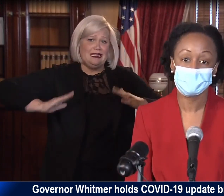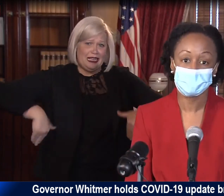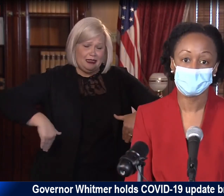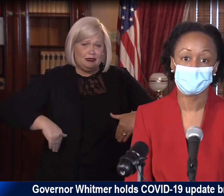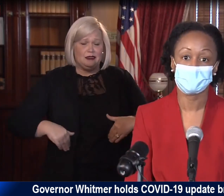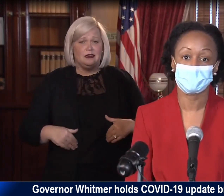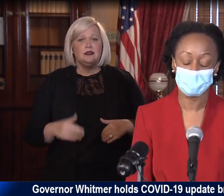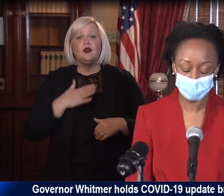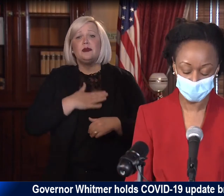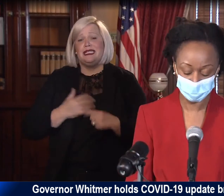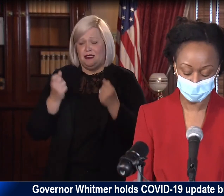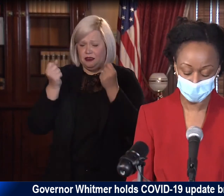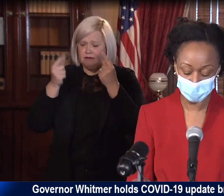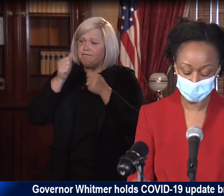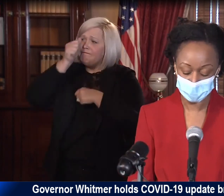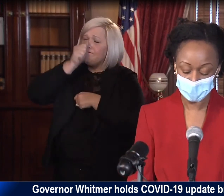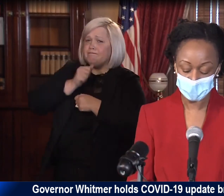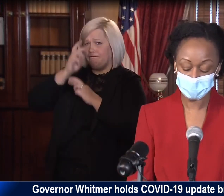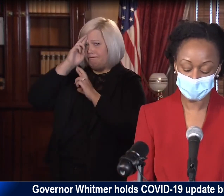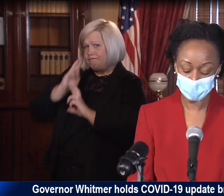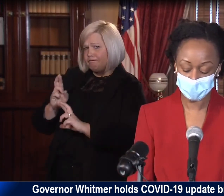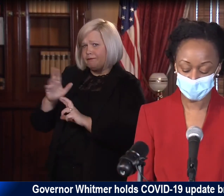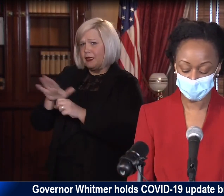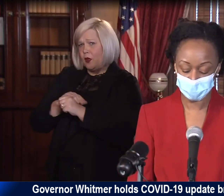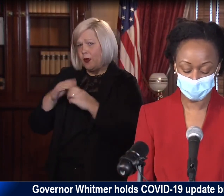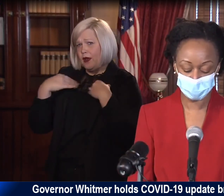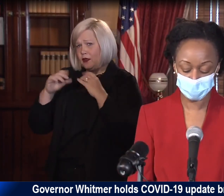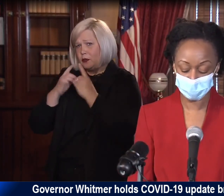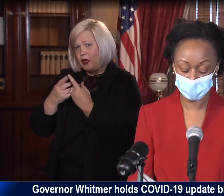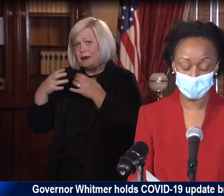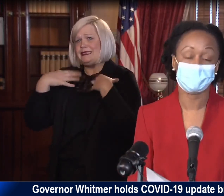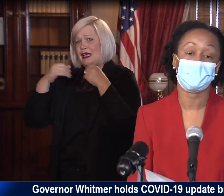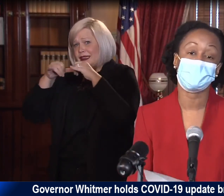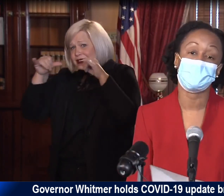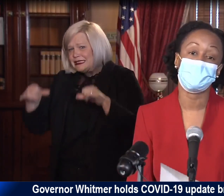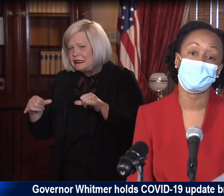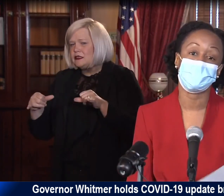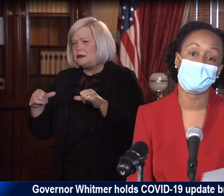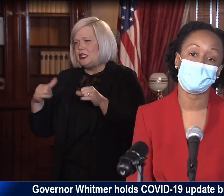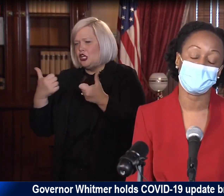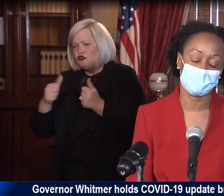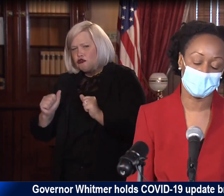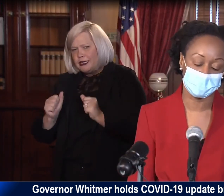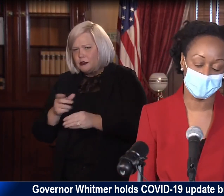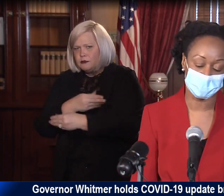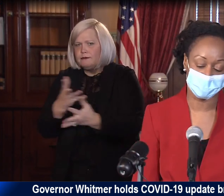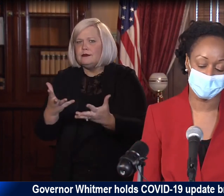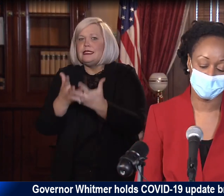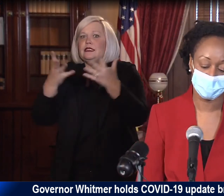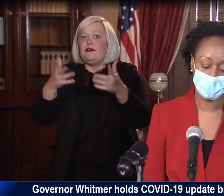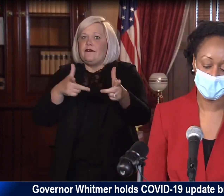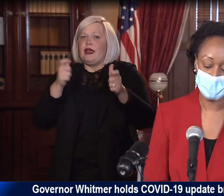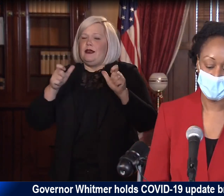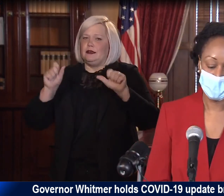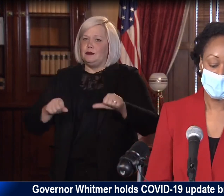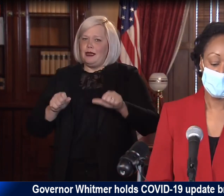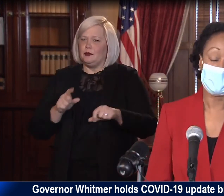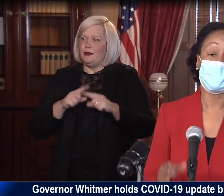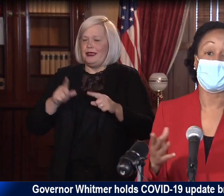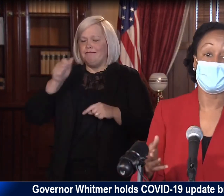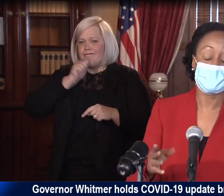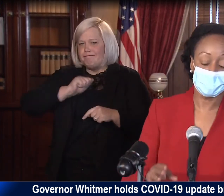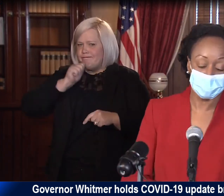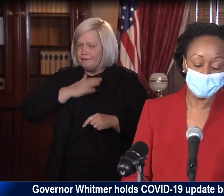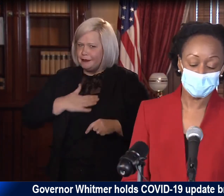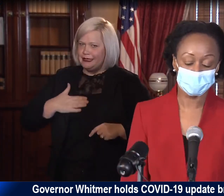our health systems and our local health departments accelerate their efforts to provide the vaccine to as many people as possible.